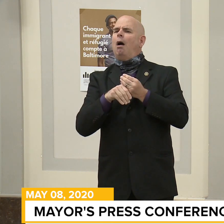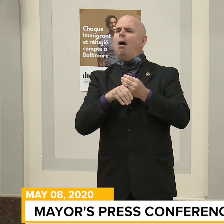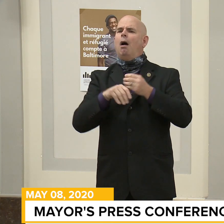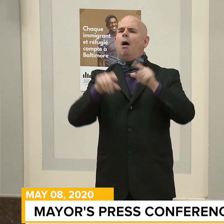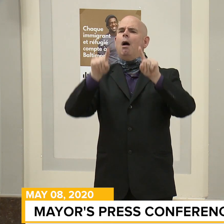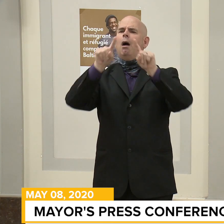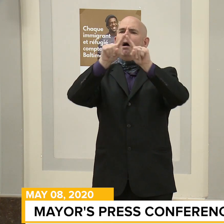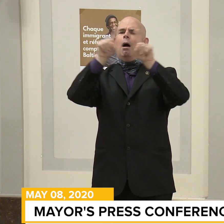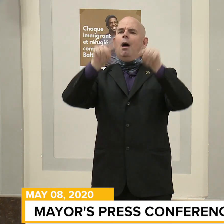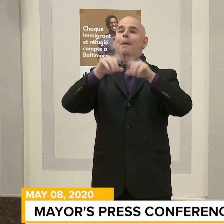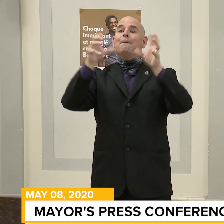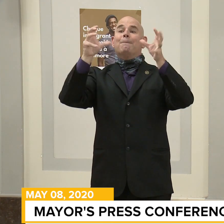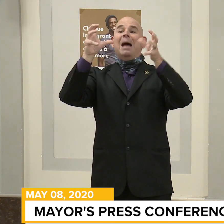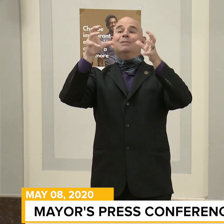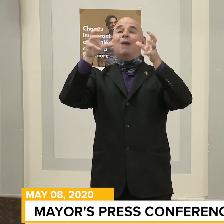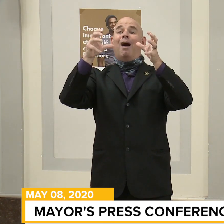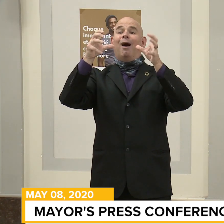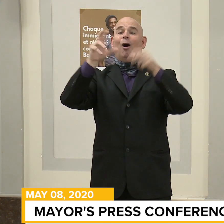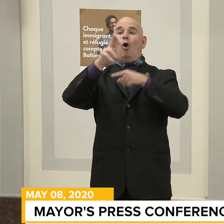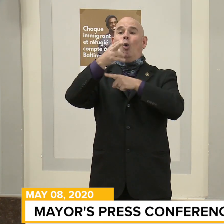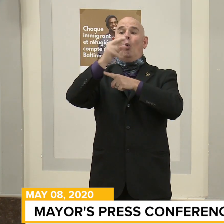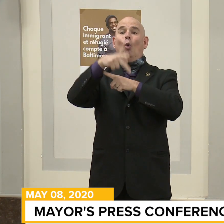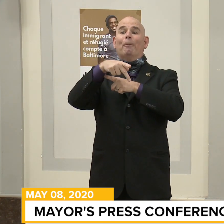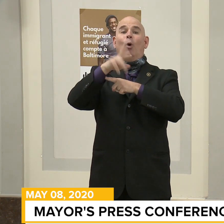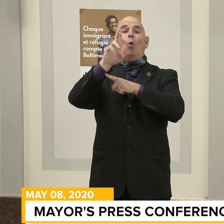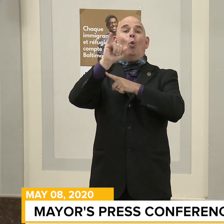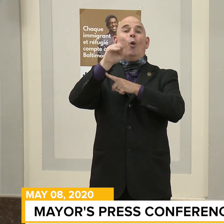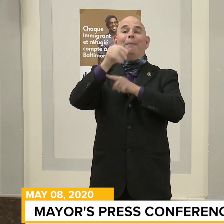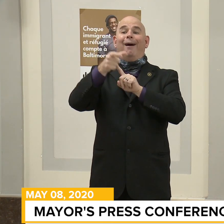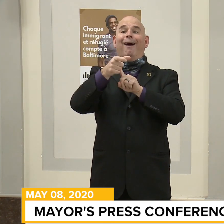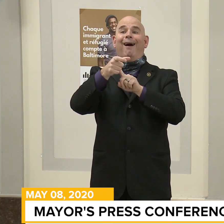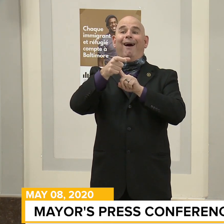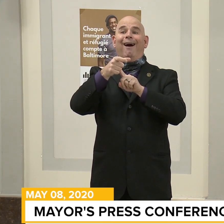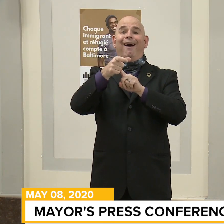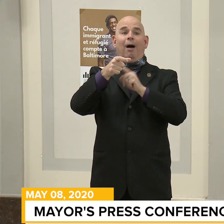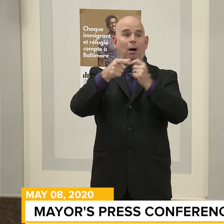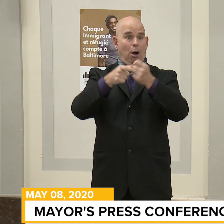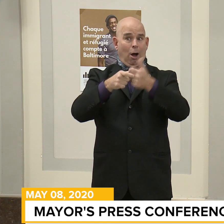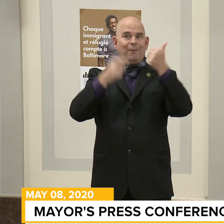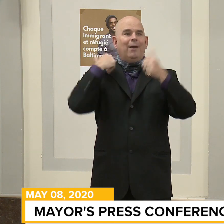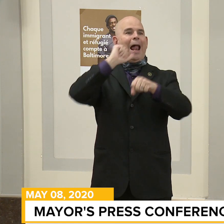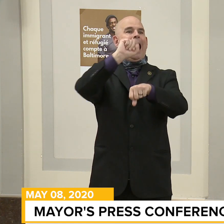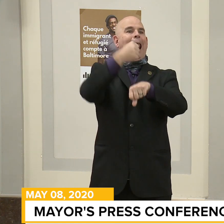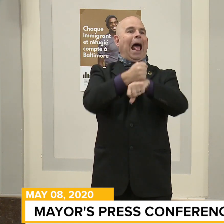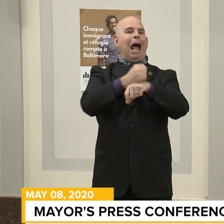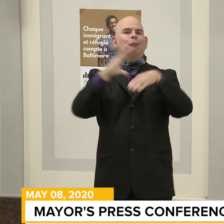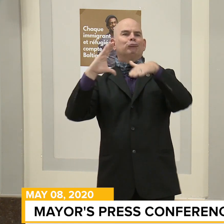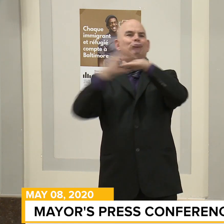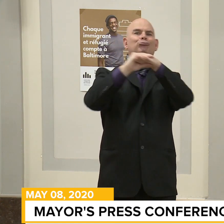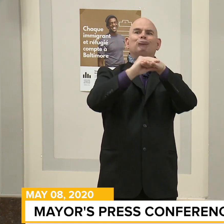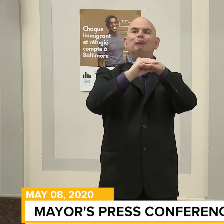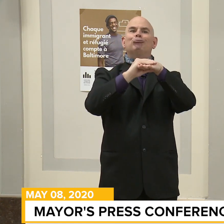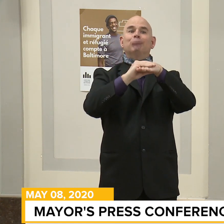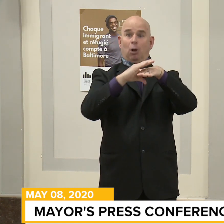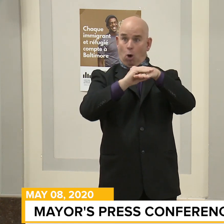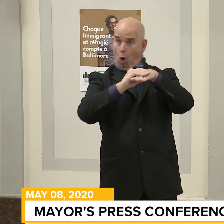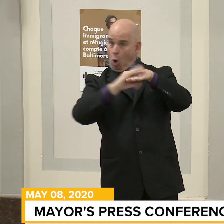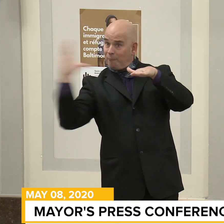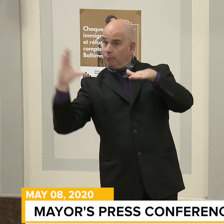because that would be too close. On the basketball court, you can have a number of young